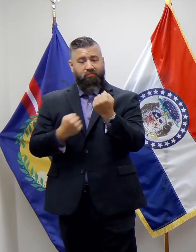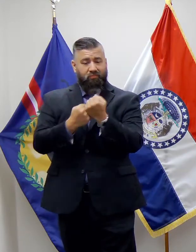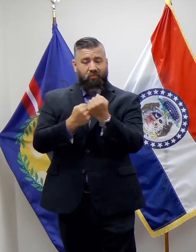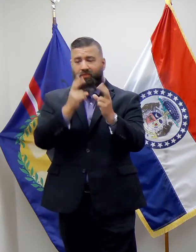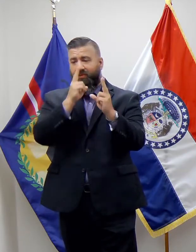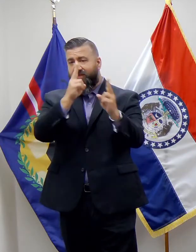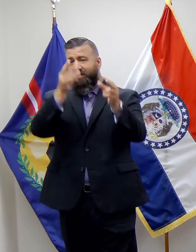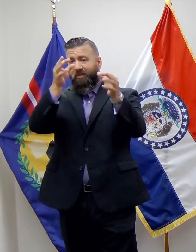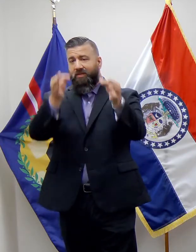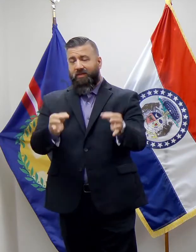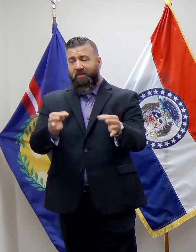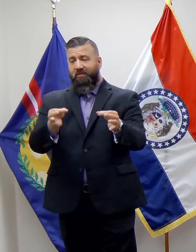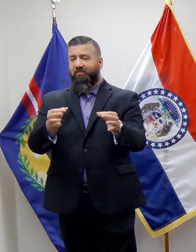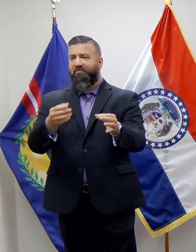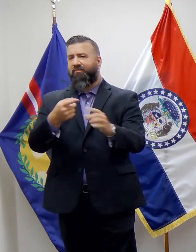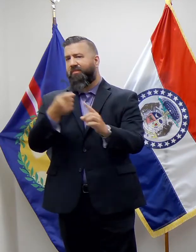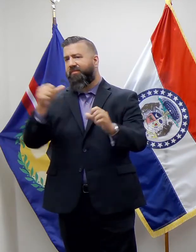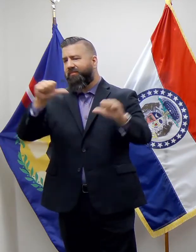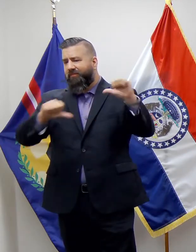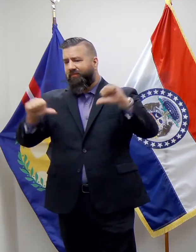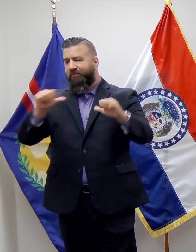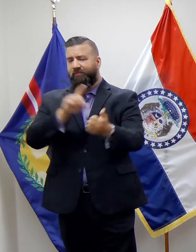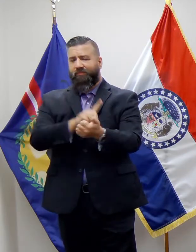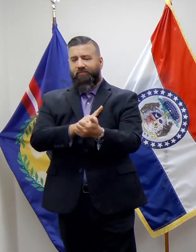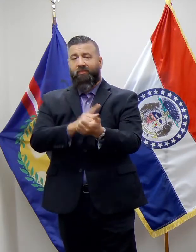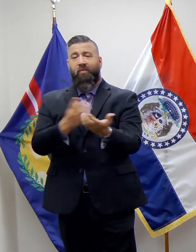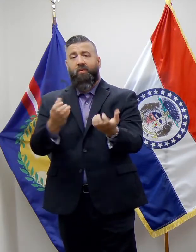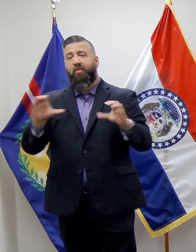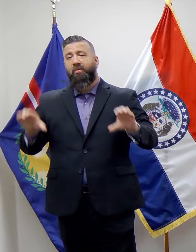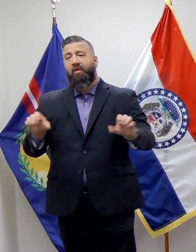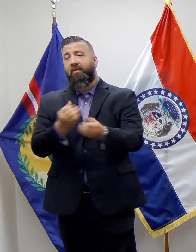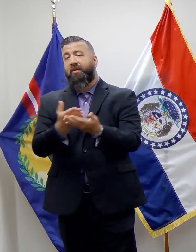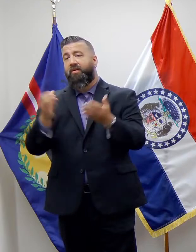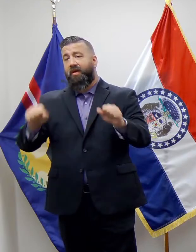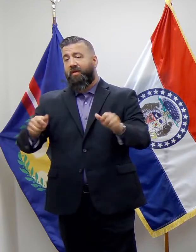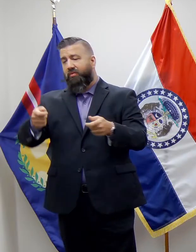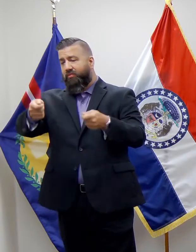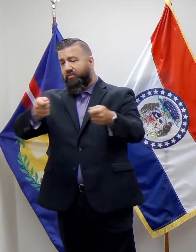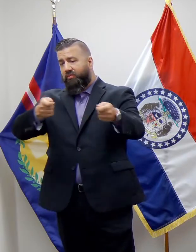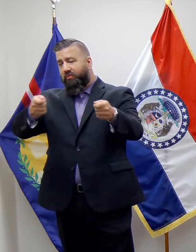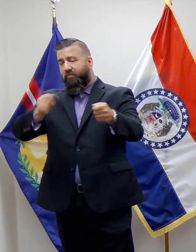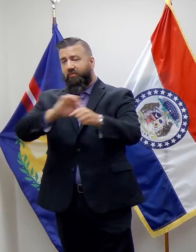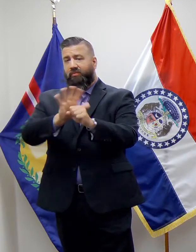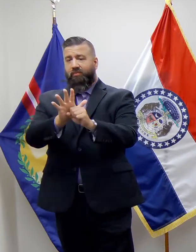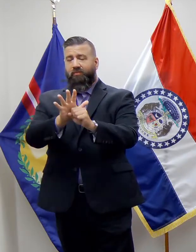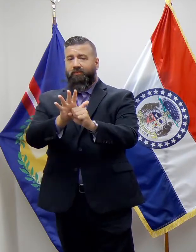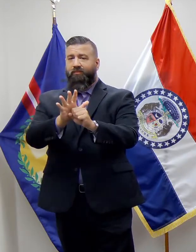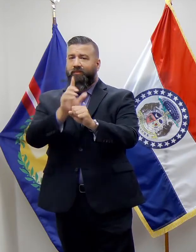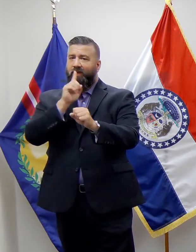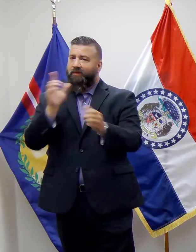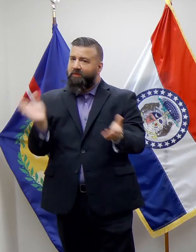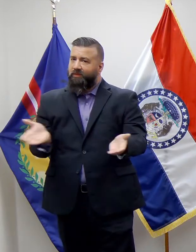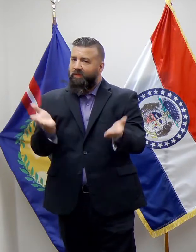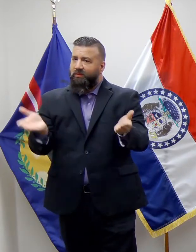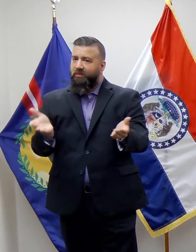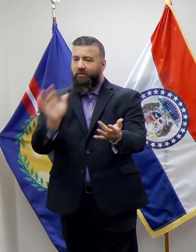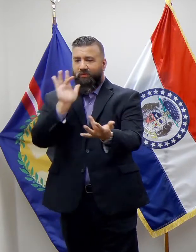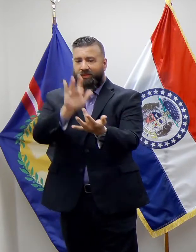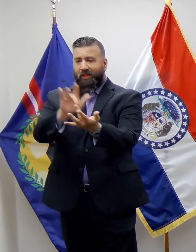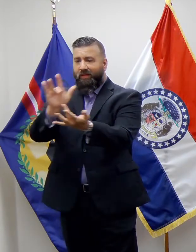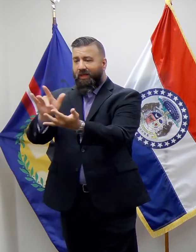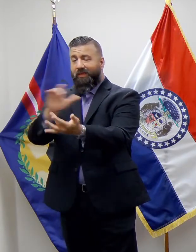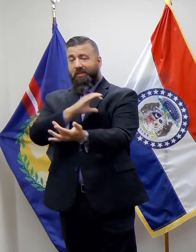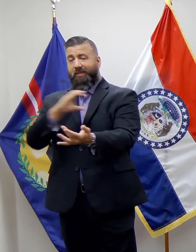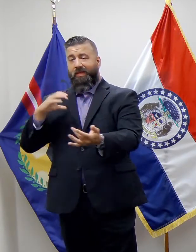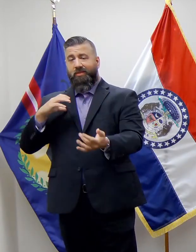decision of public health professionals and want to do whatever it takes to get control of the virus. So I urge you to contact your council members, call or